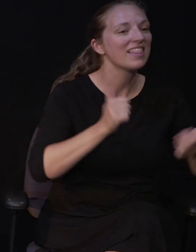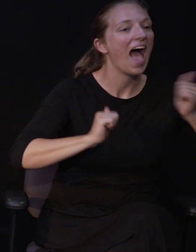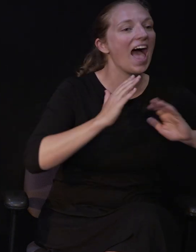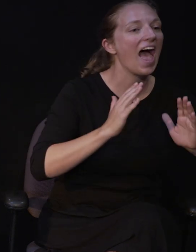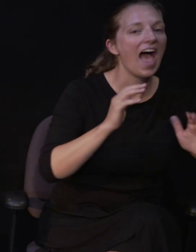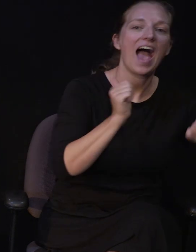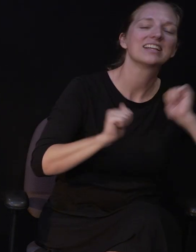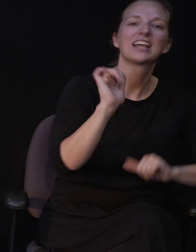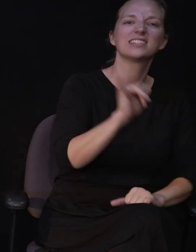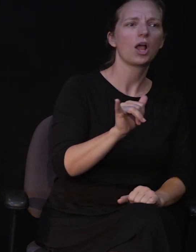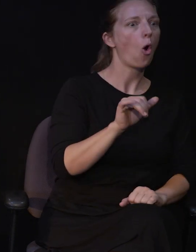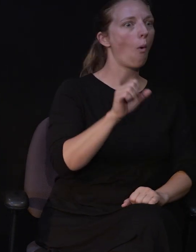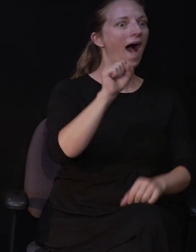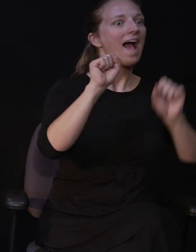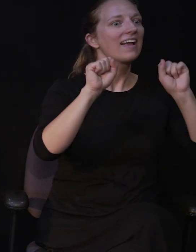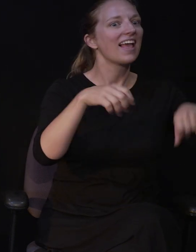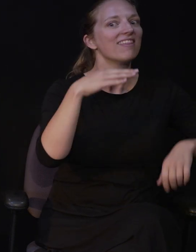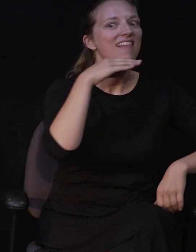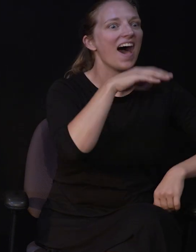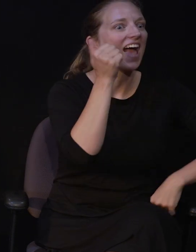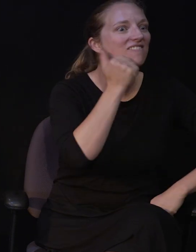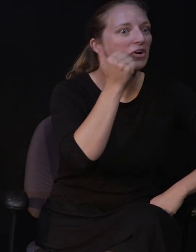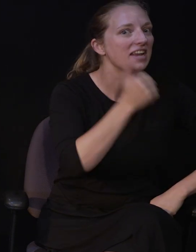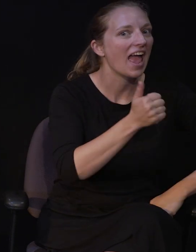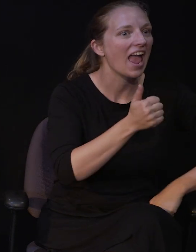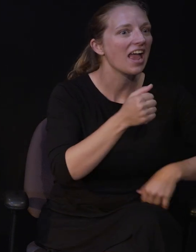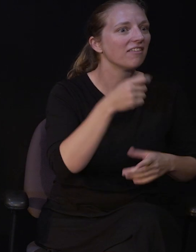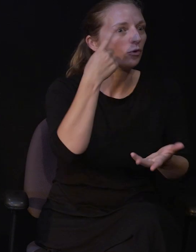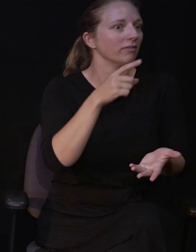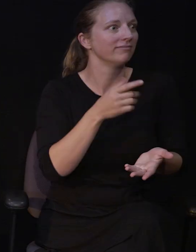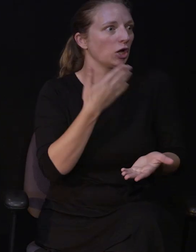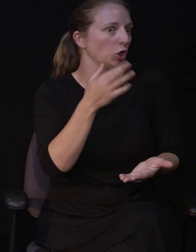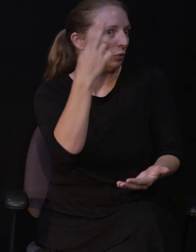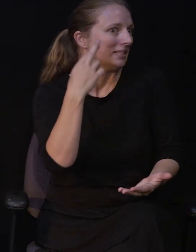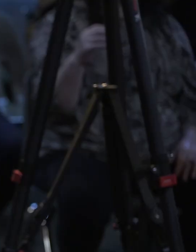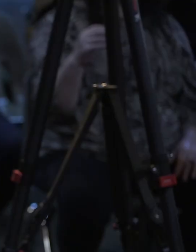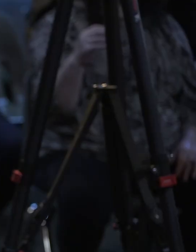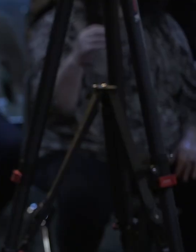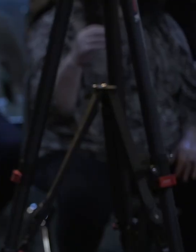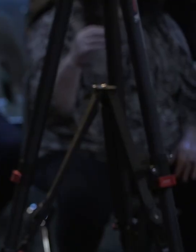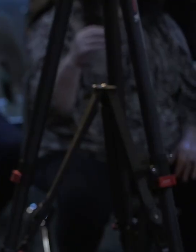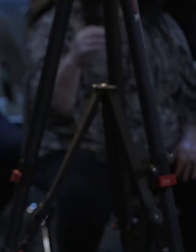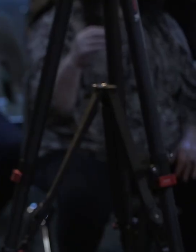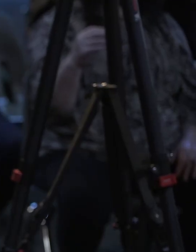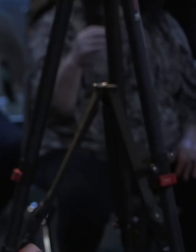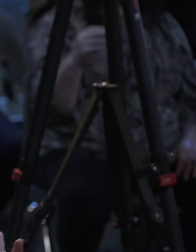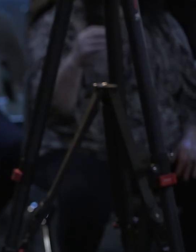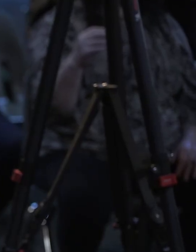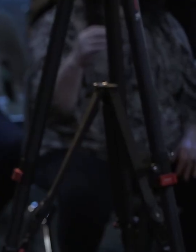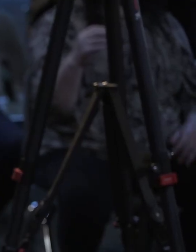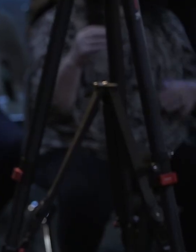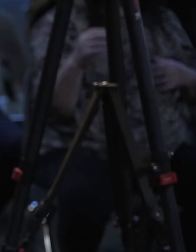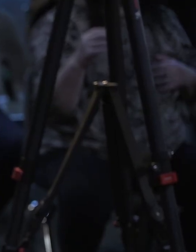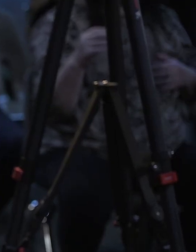acting is like, oh, I get to lie every day for a pretty honest and real, pretty honest. I just wanted to let you know that a piece of his